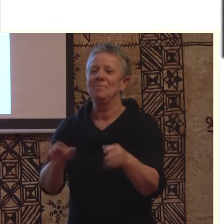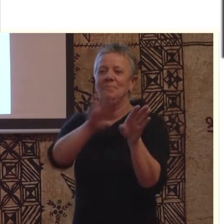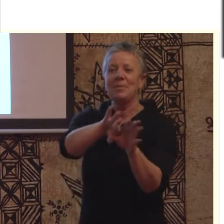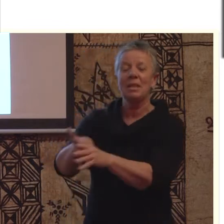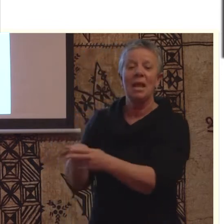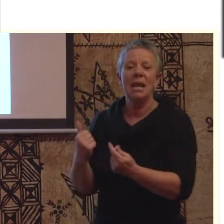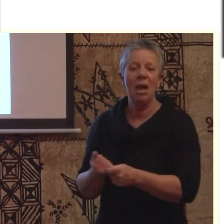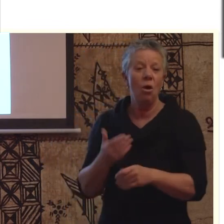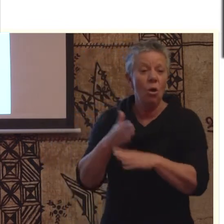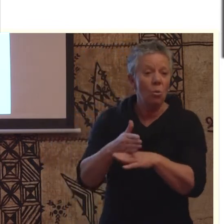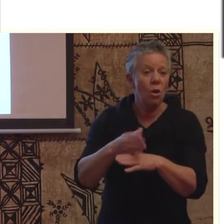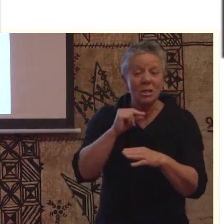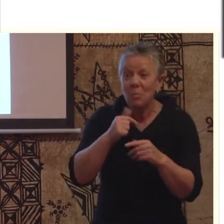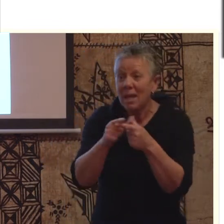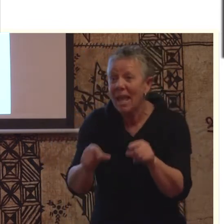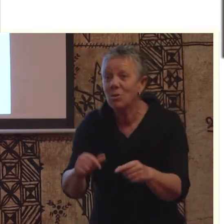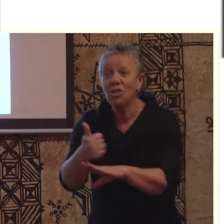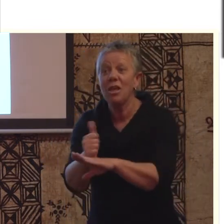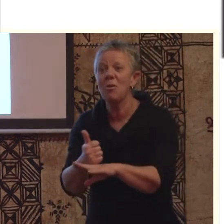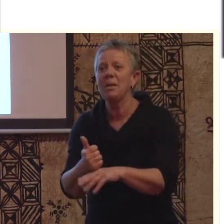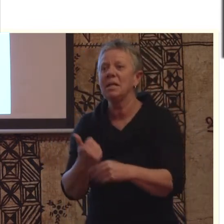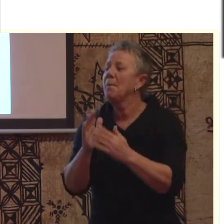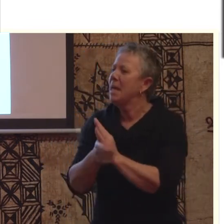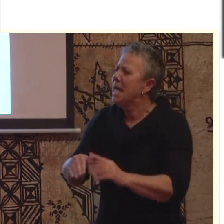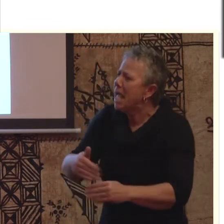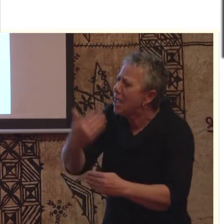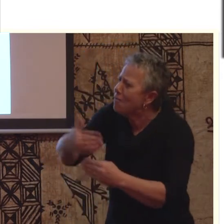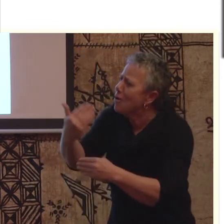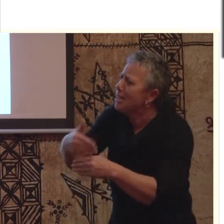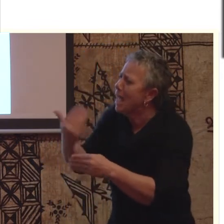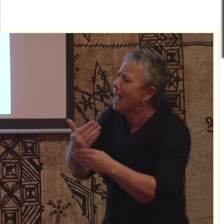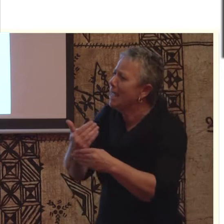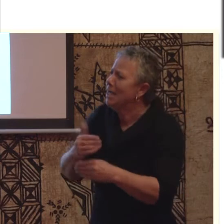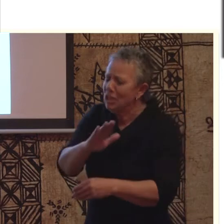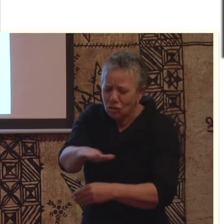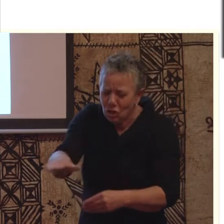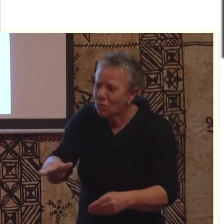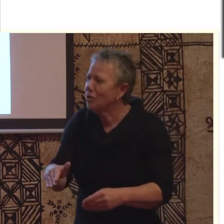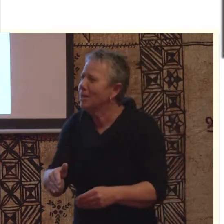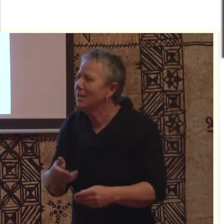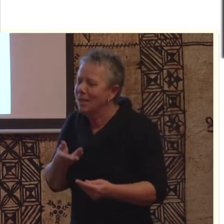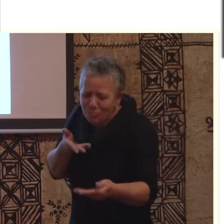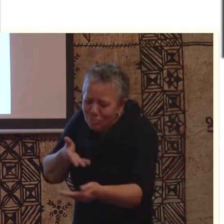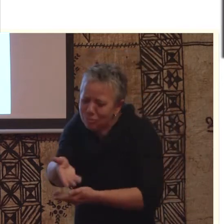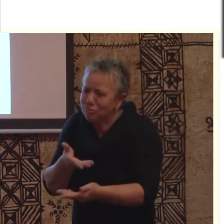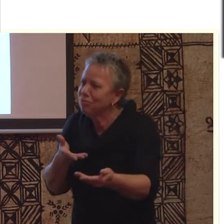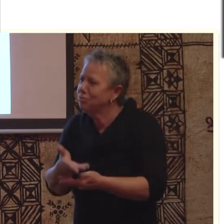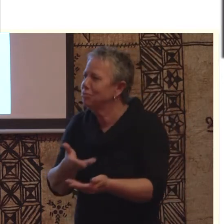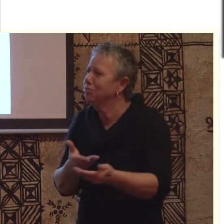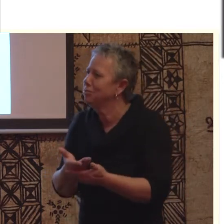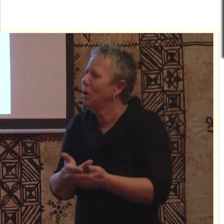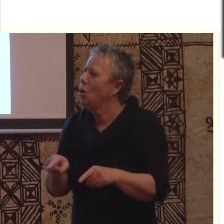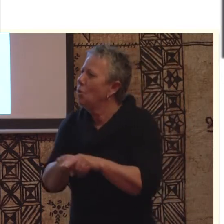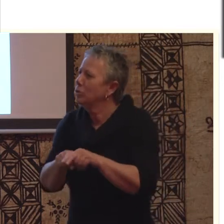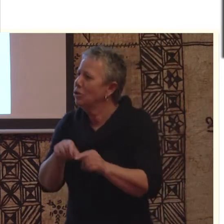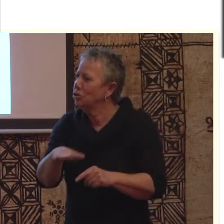with children and whānau and kaiako, and I see the joy of being able to, children being able to communicate, and also the struggles